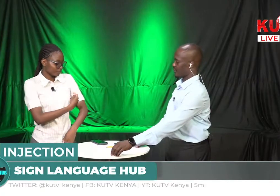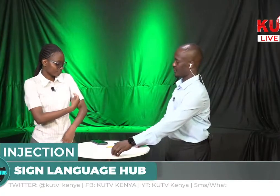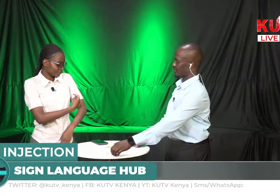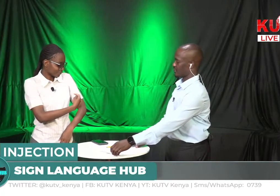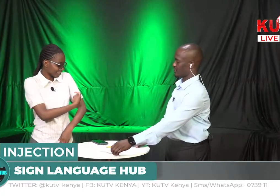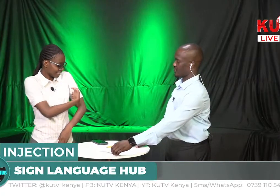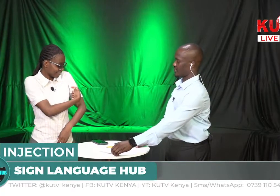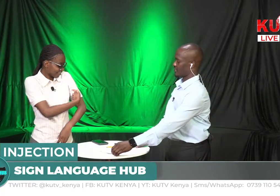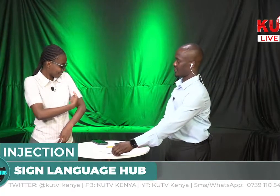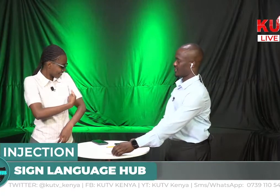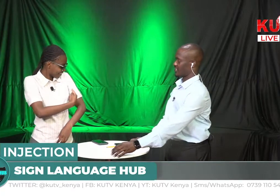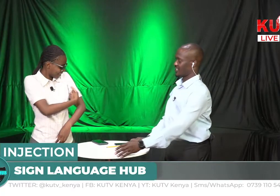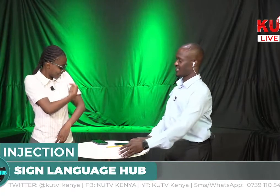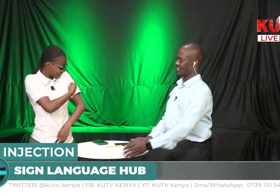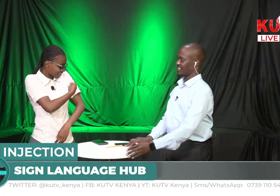inject?